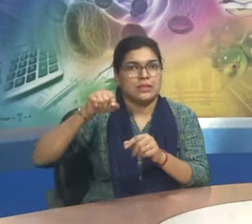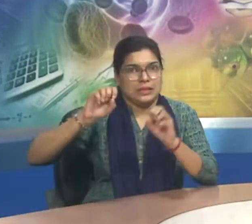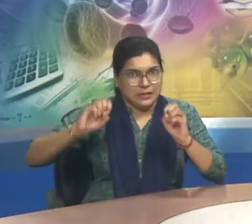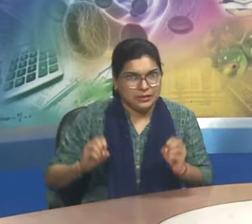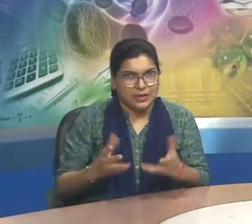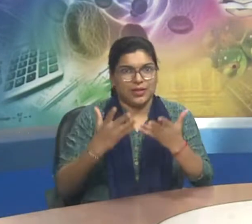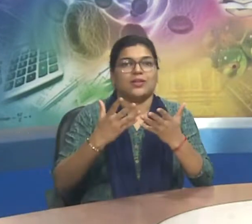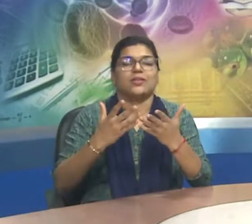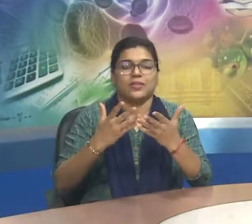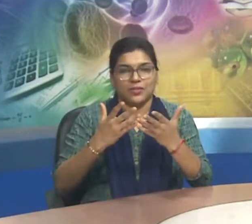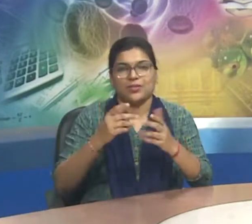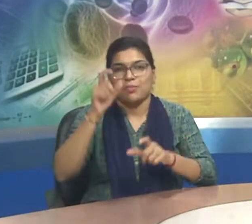million years ago.